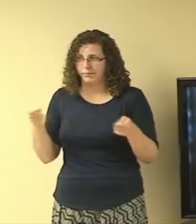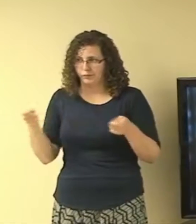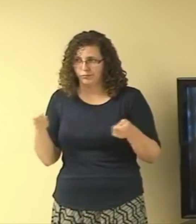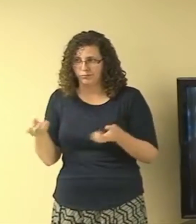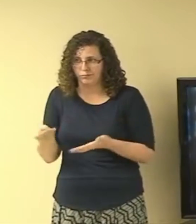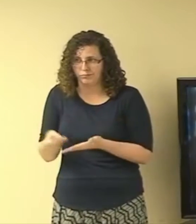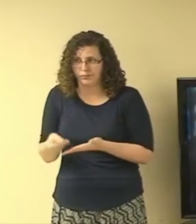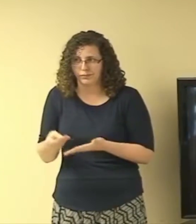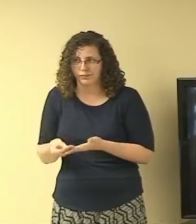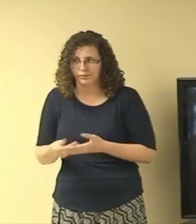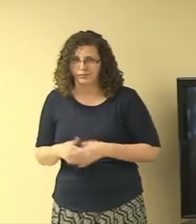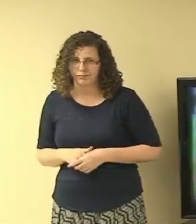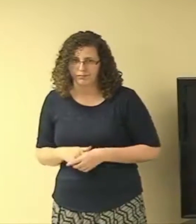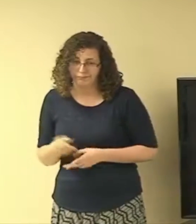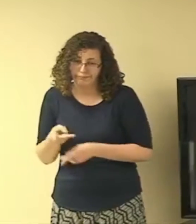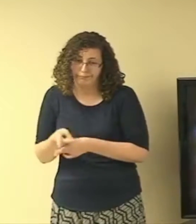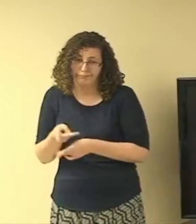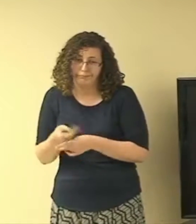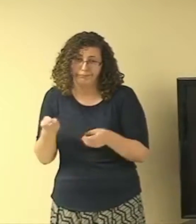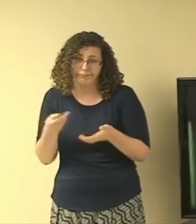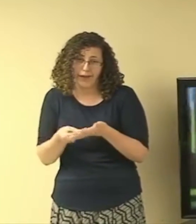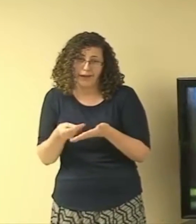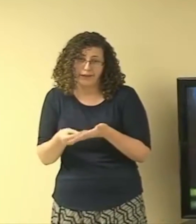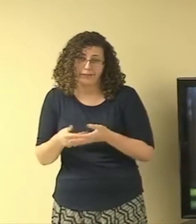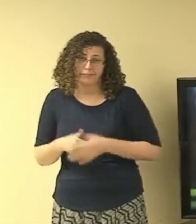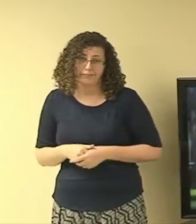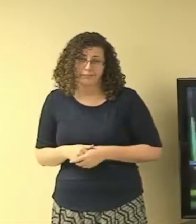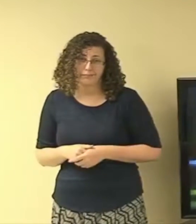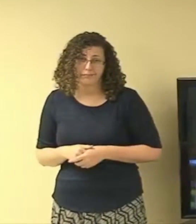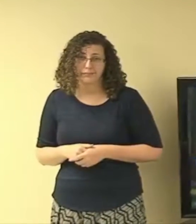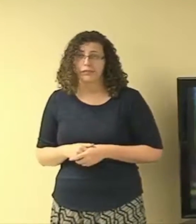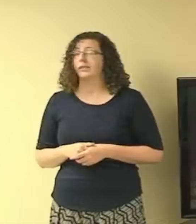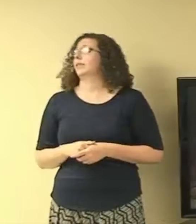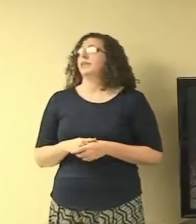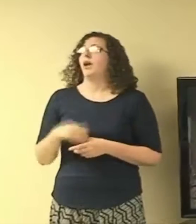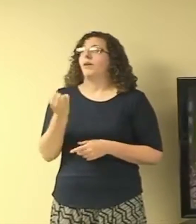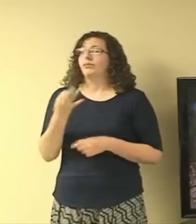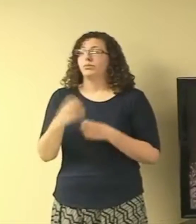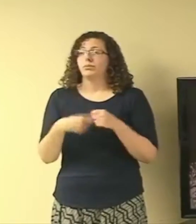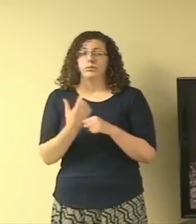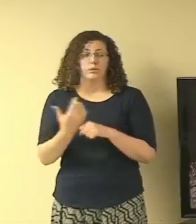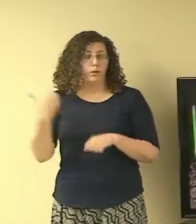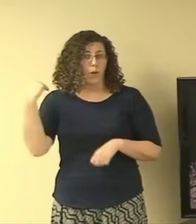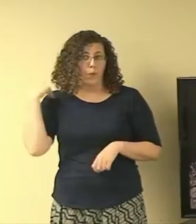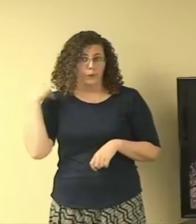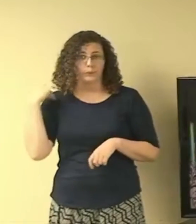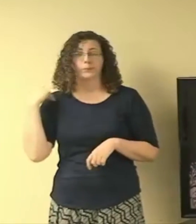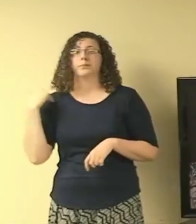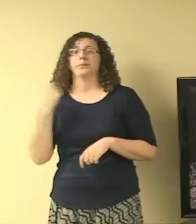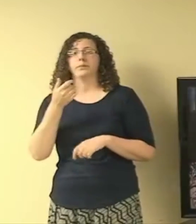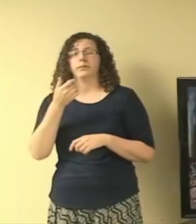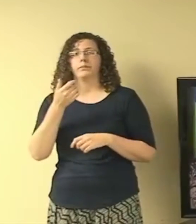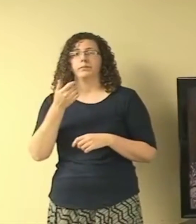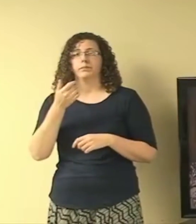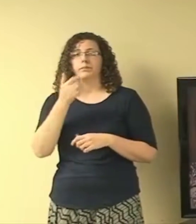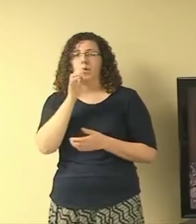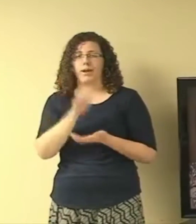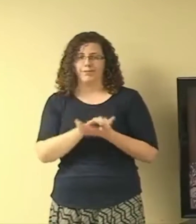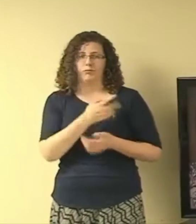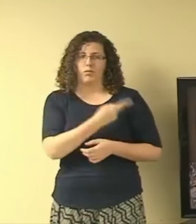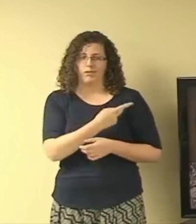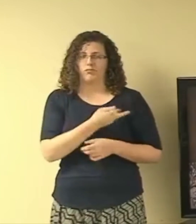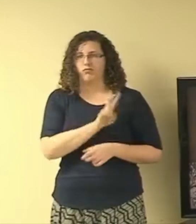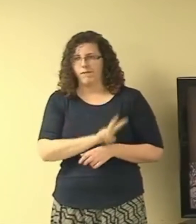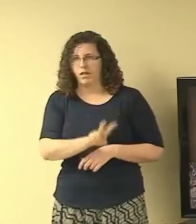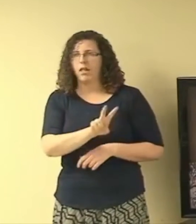managership. That's all it is. It's no more than that. A couple of years ago, my wife and I mean, because, you know, it's like we said, the earth is the Lord's and the fullness